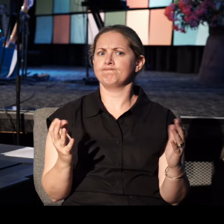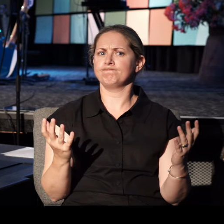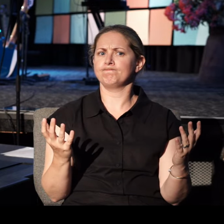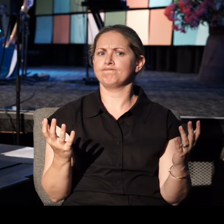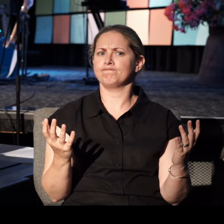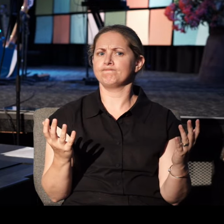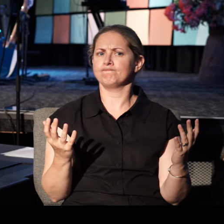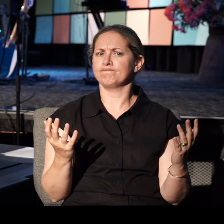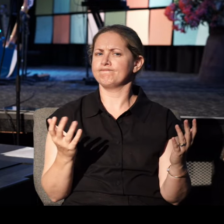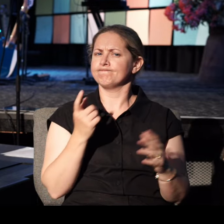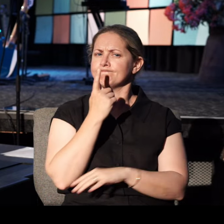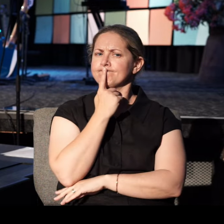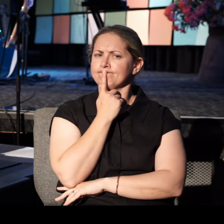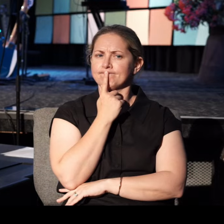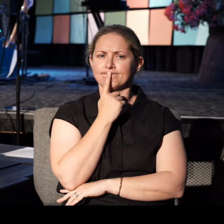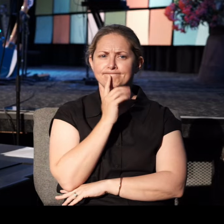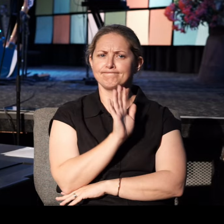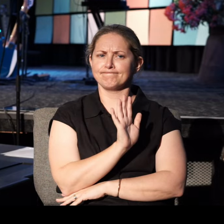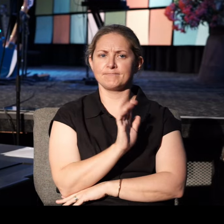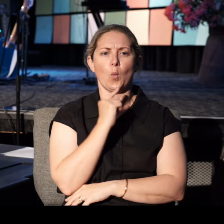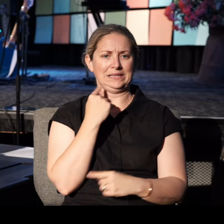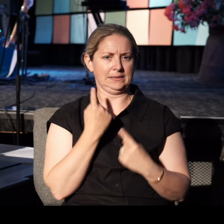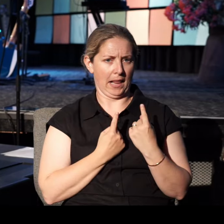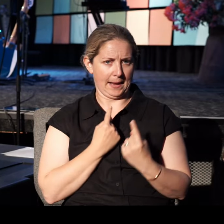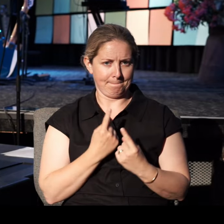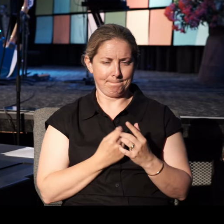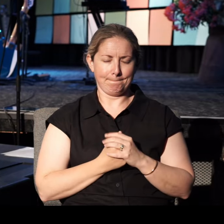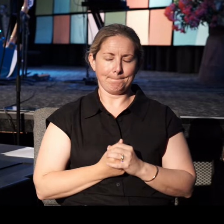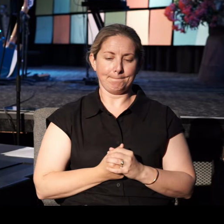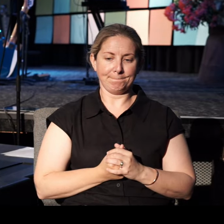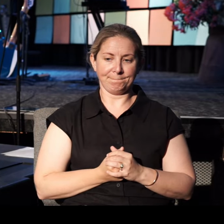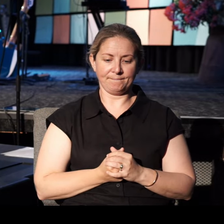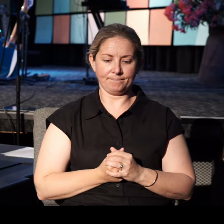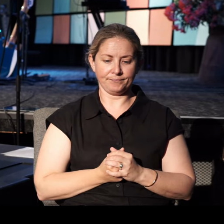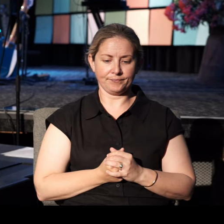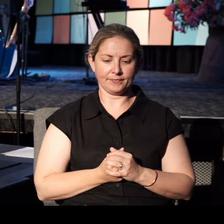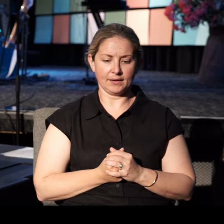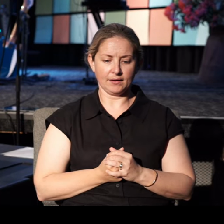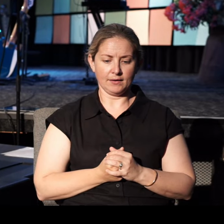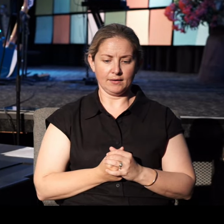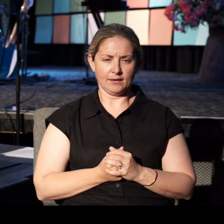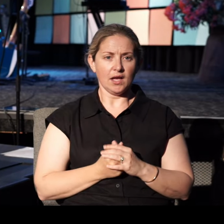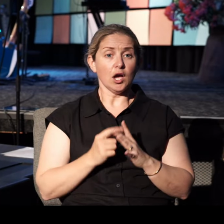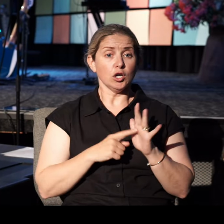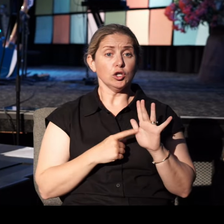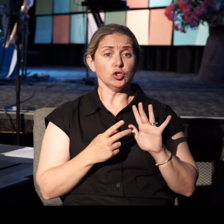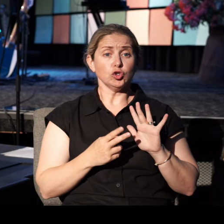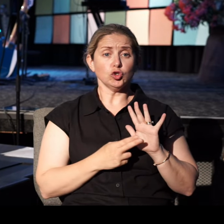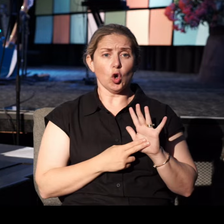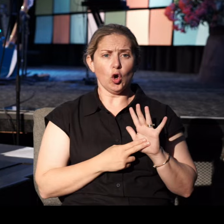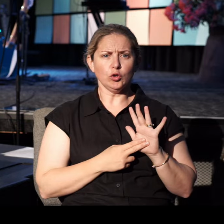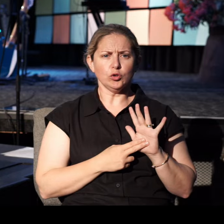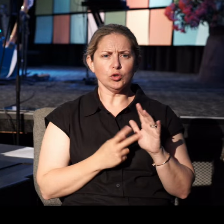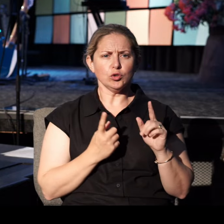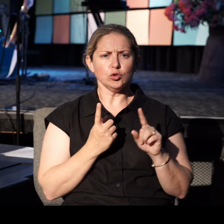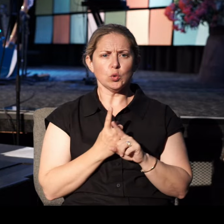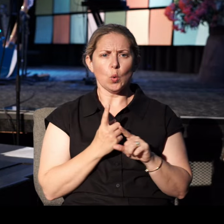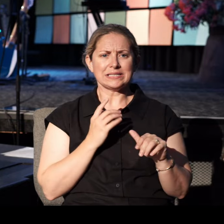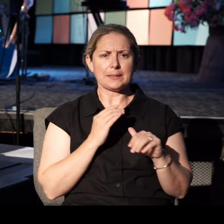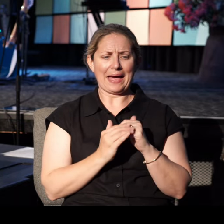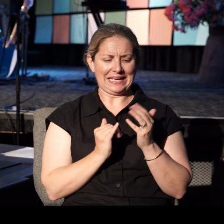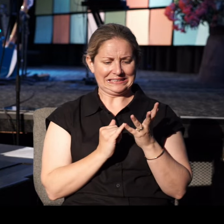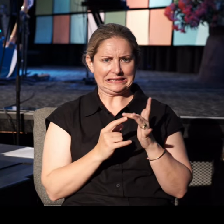Let me explain what I mean. He puts this issue of sin in the most extraordinary,